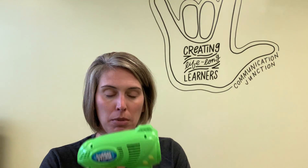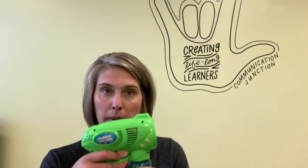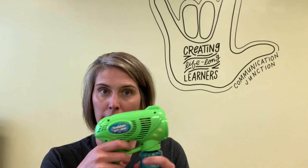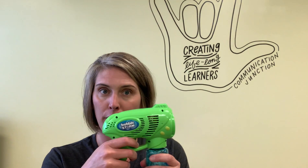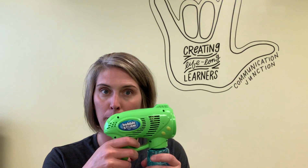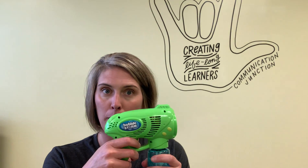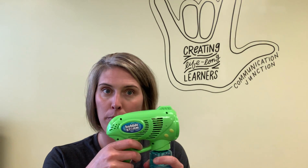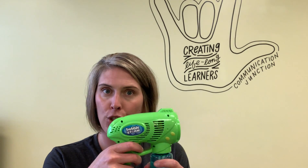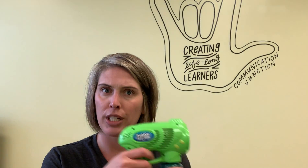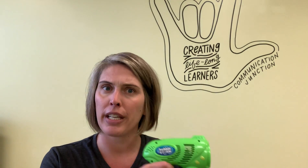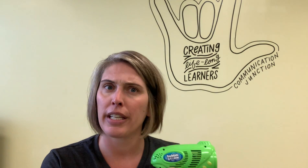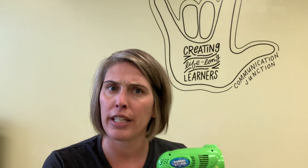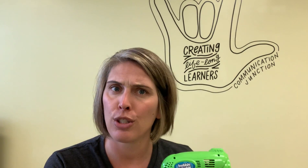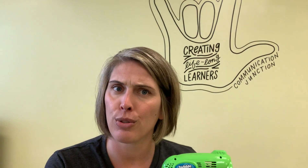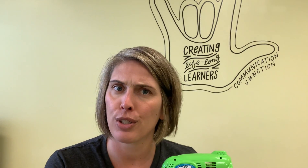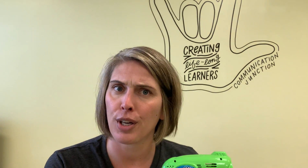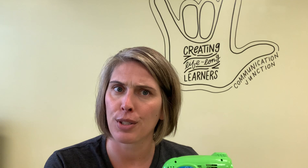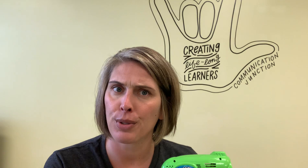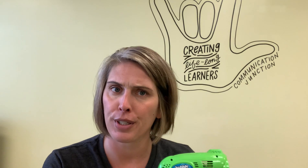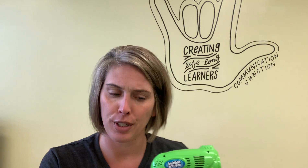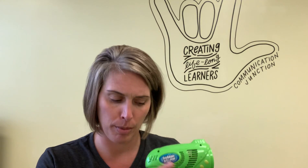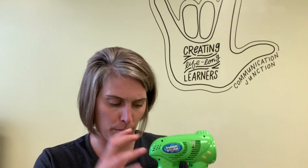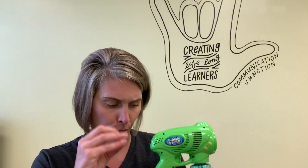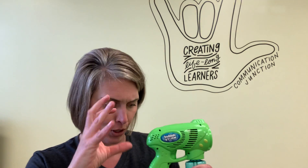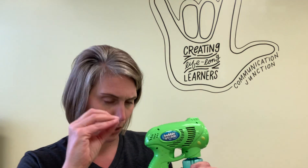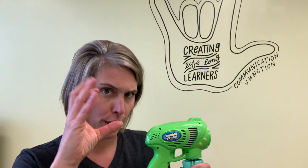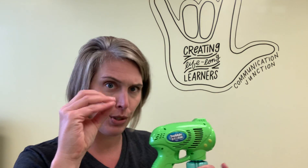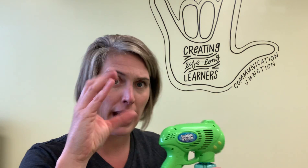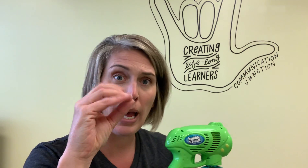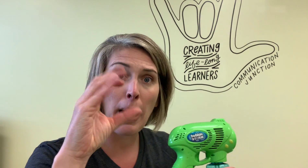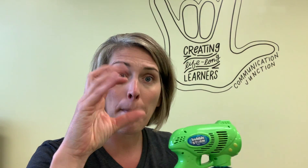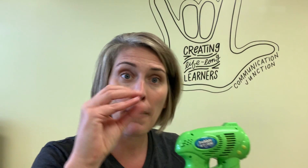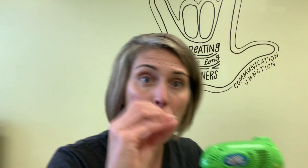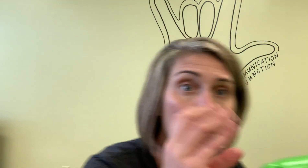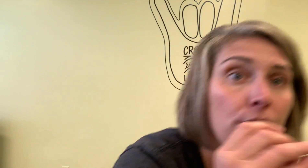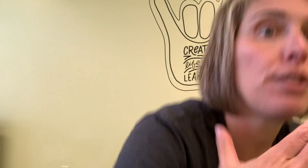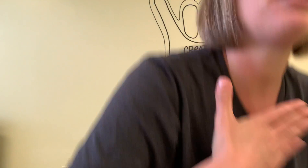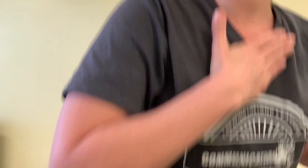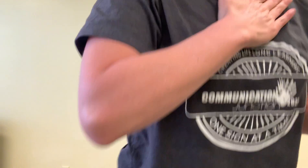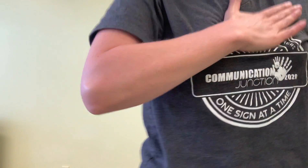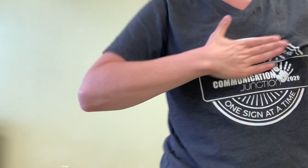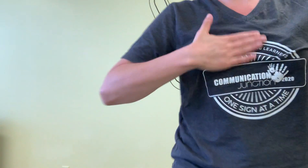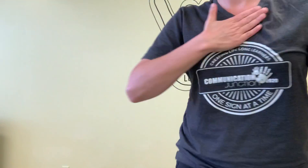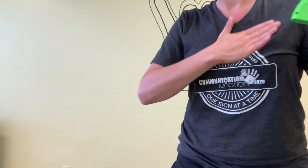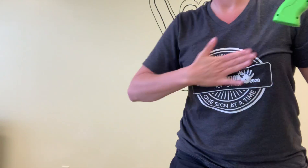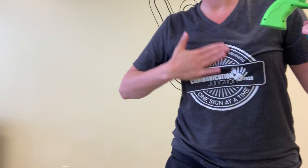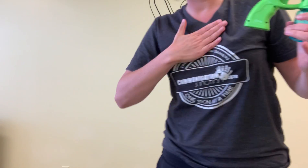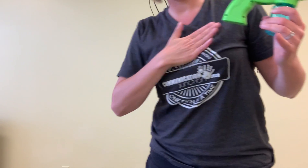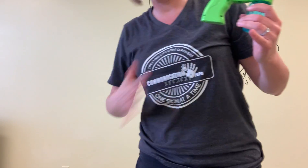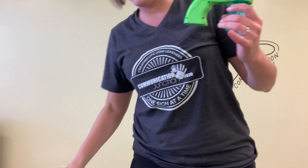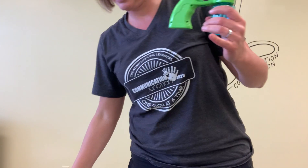my little bubble machine needs you to talk to it a little bit more. So can you say, "Bubbles,